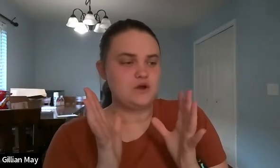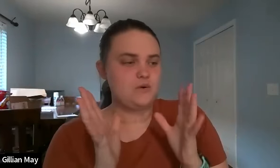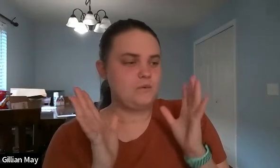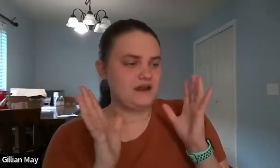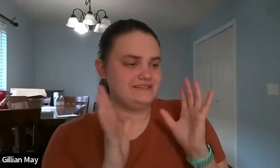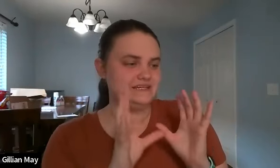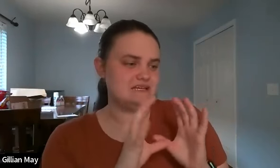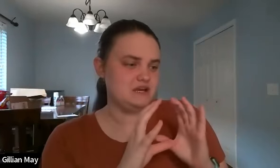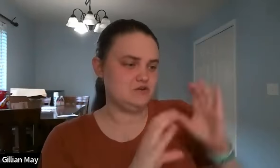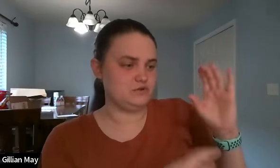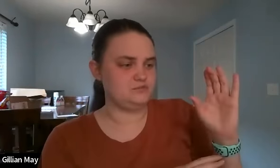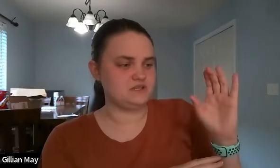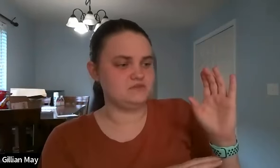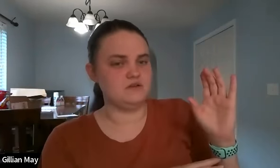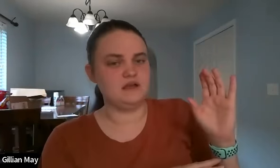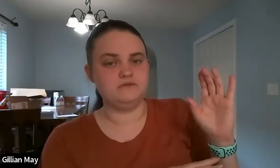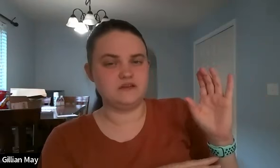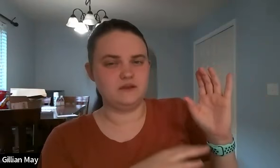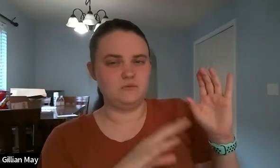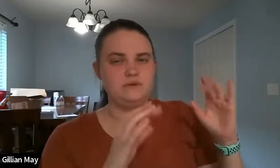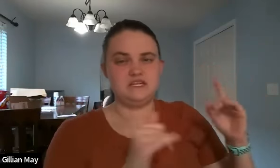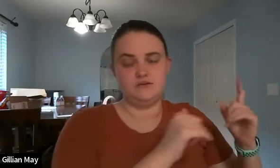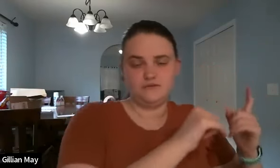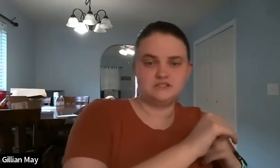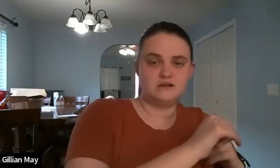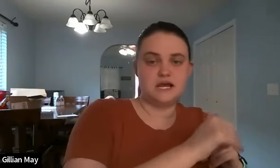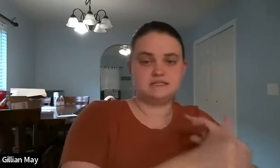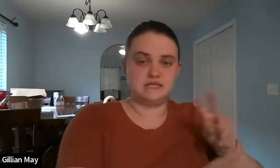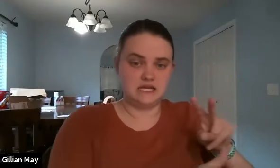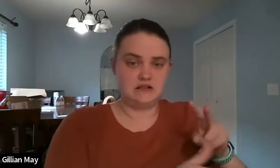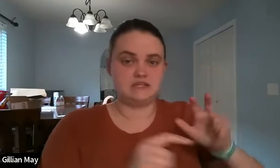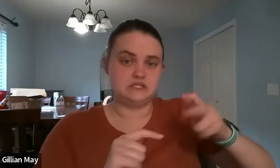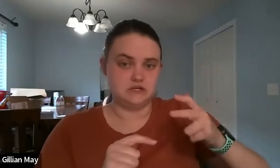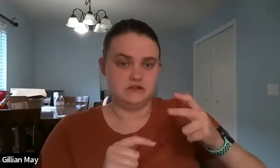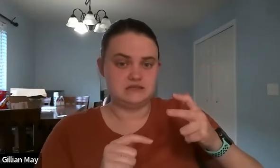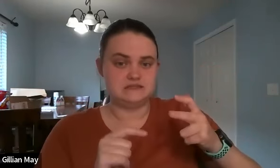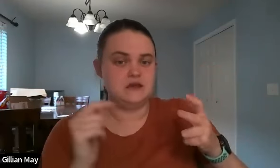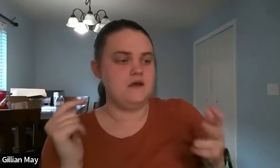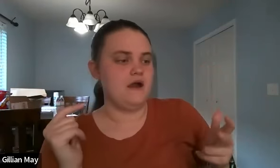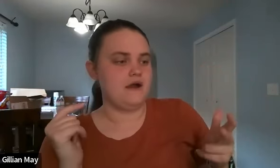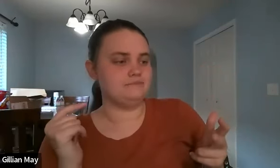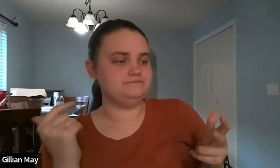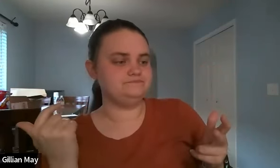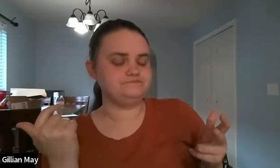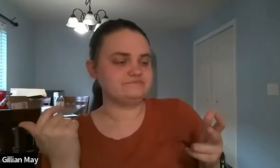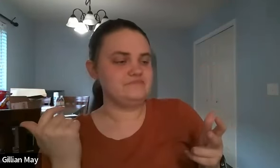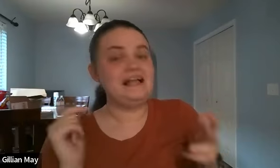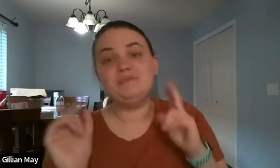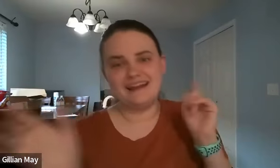So what I did is I kind of grouped them. So like we've done like what we did our first class, second class, third class. And what I